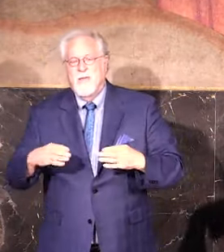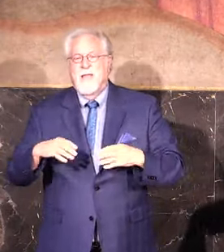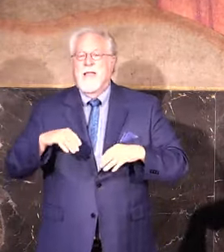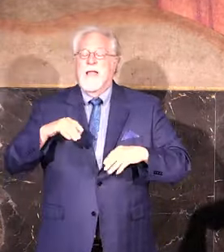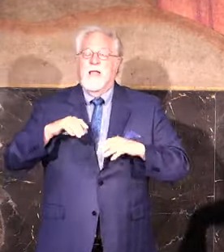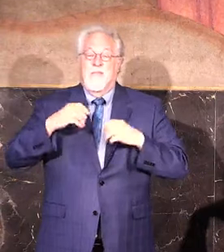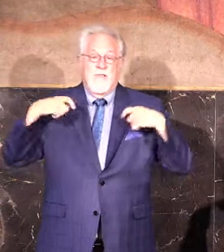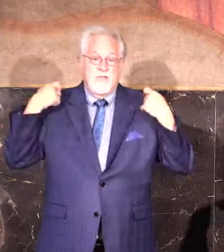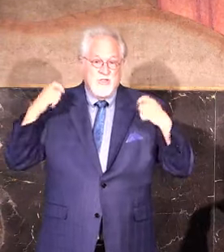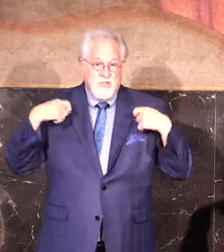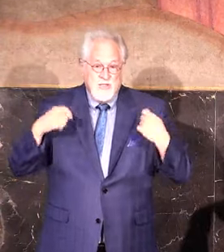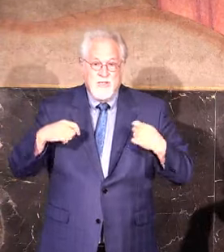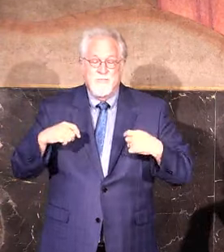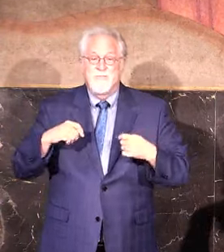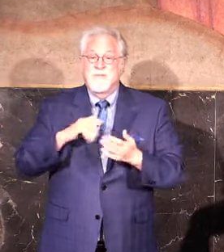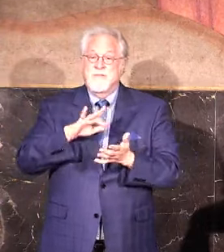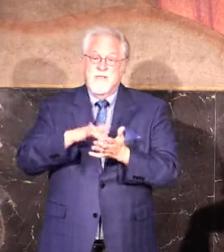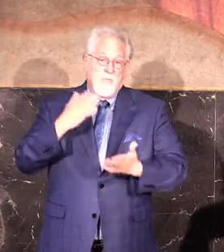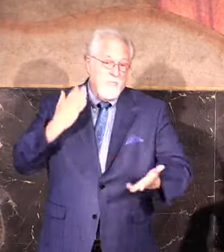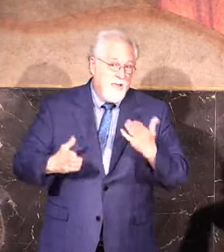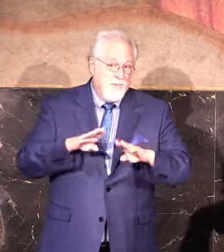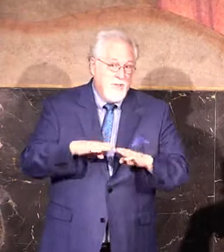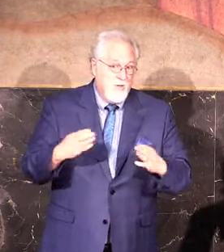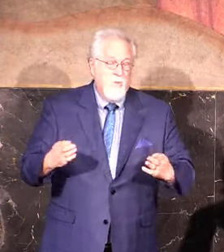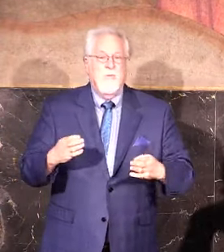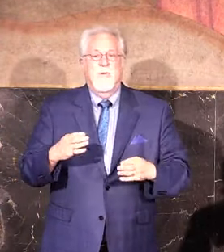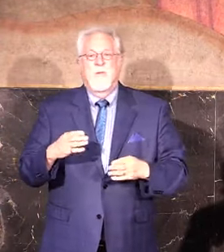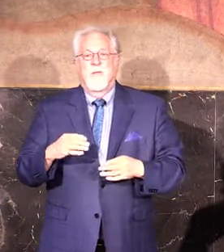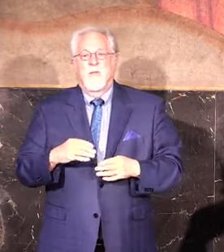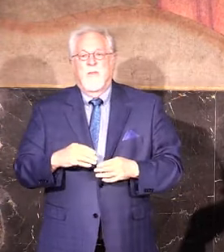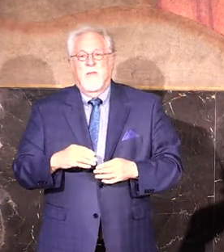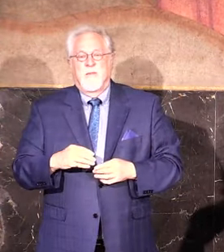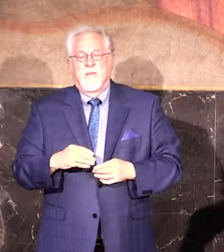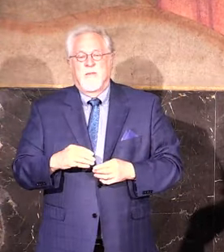fitness centers may be open.